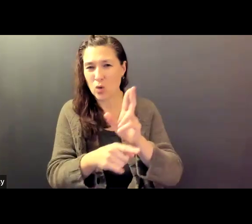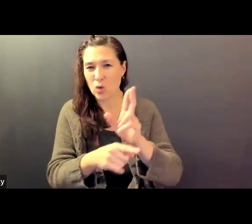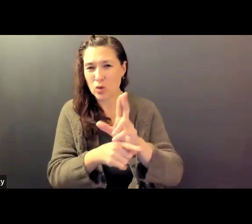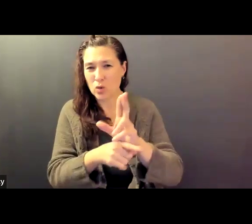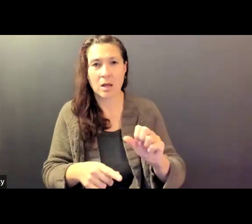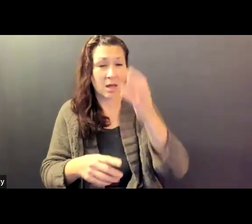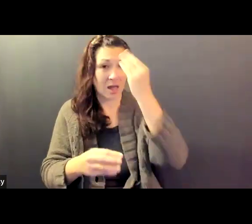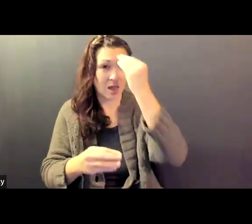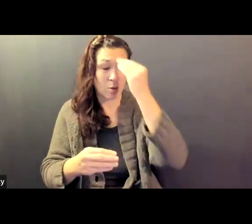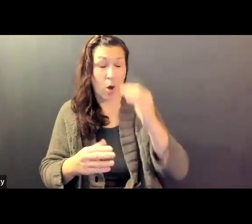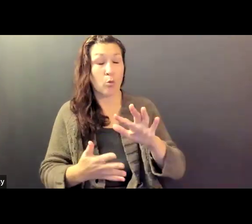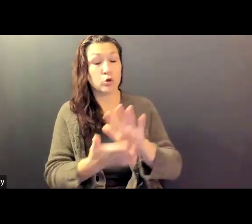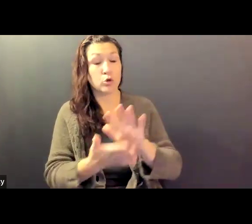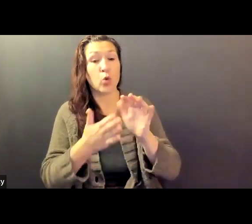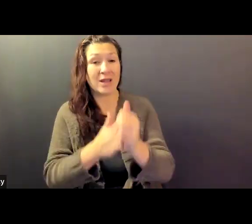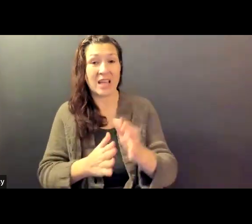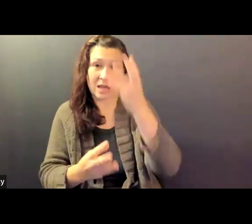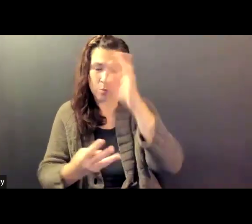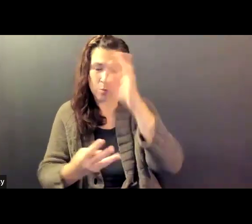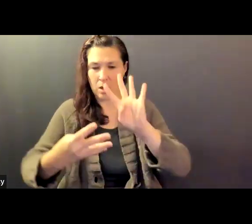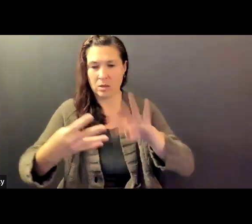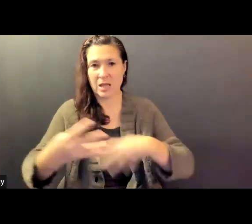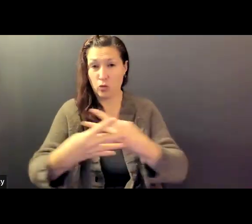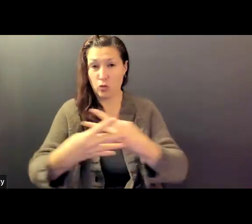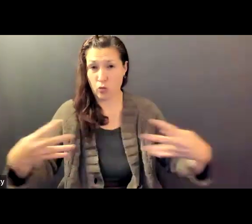as a school leader, the schedule is generally about